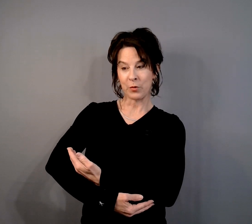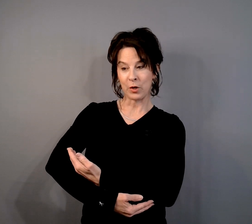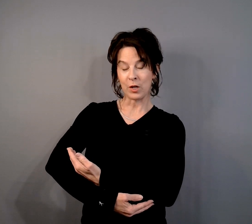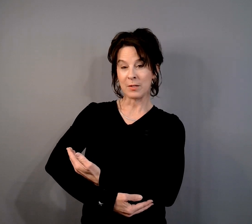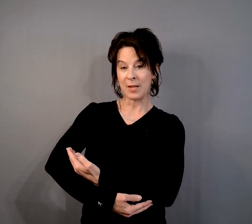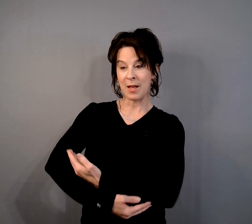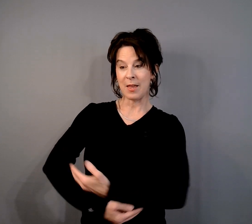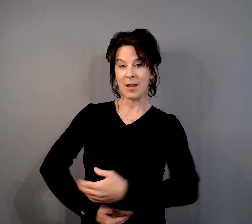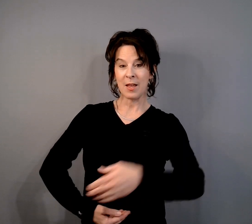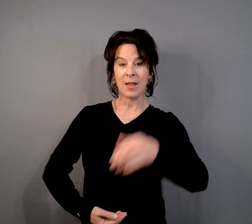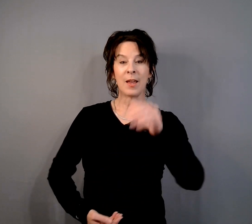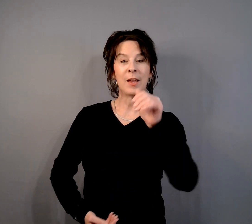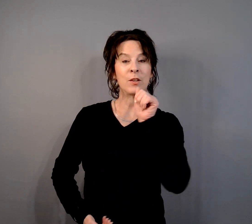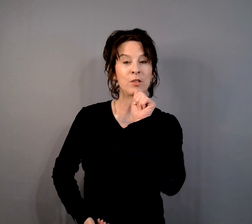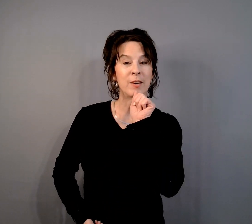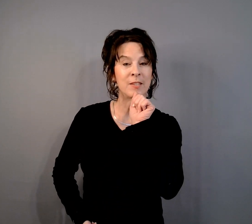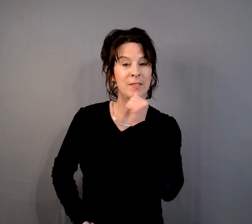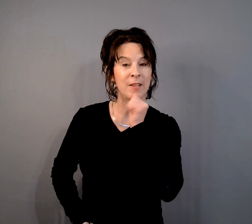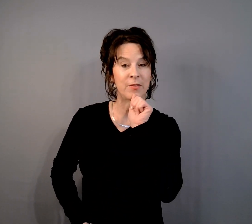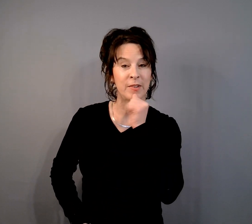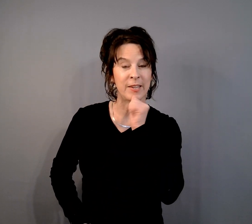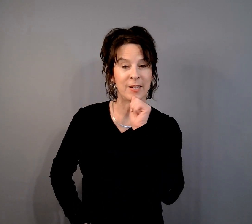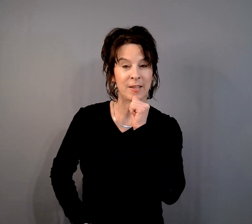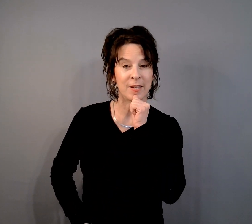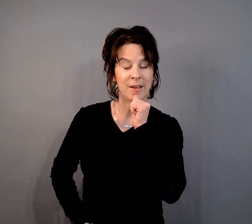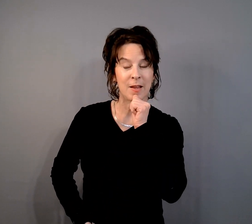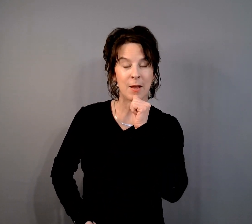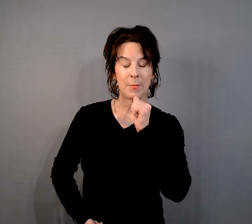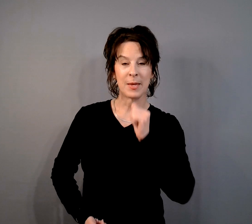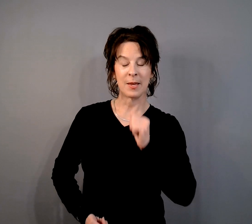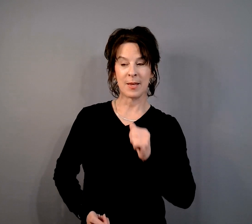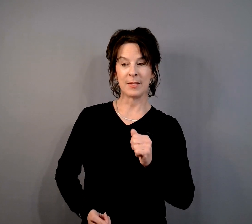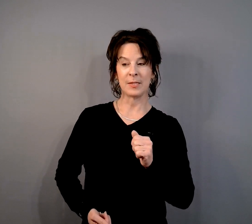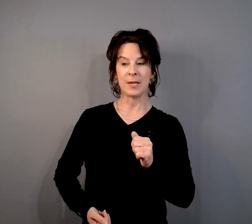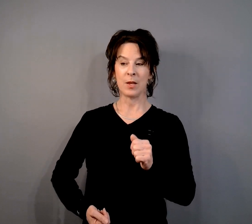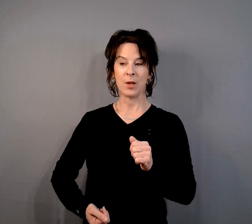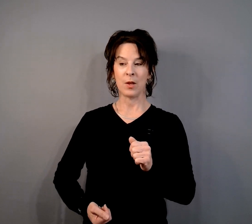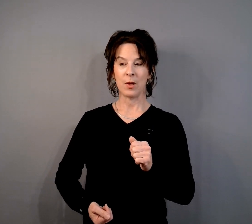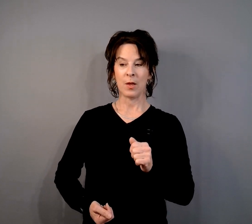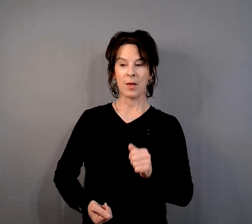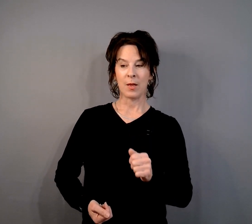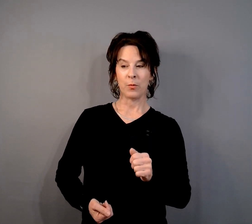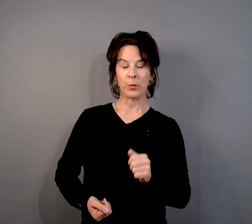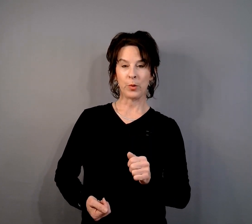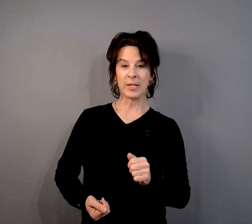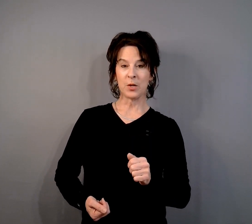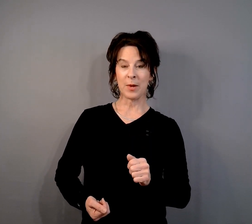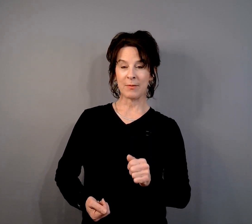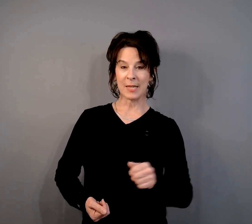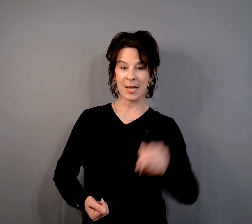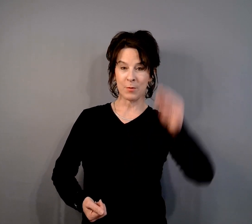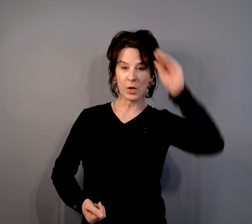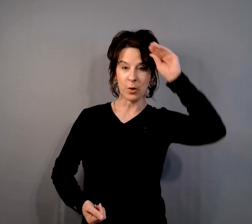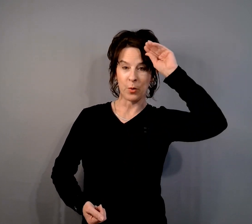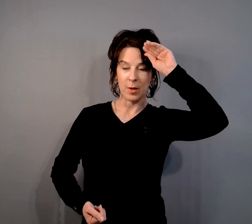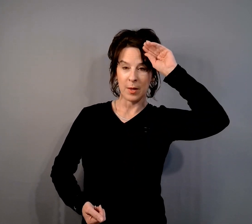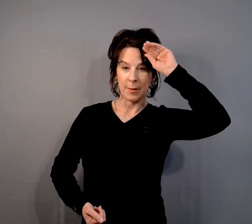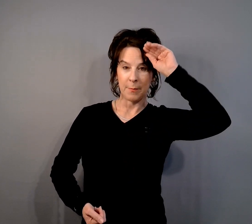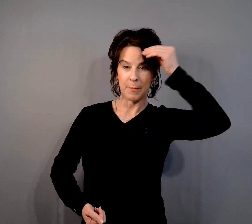for son and go straight to suffering, because we really don't have time to go